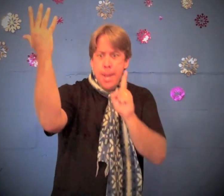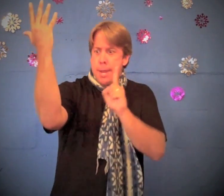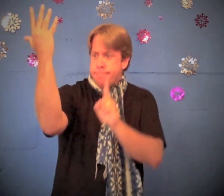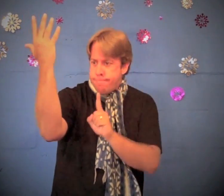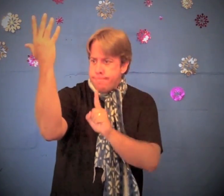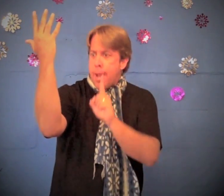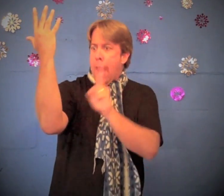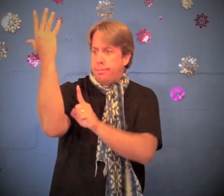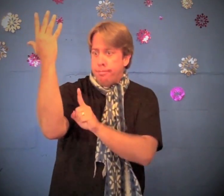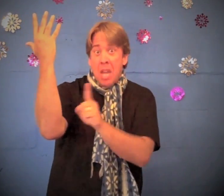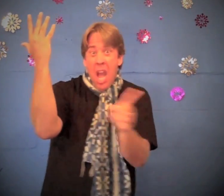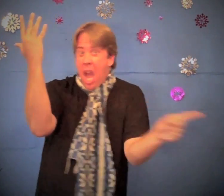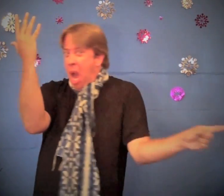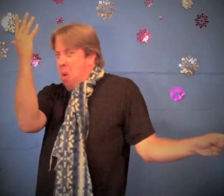snow-covered tree.